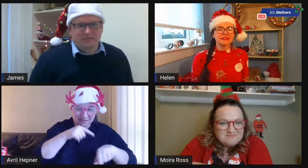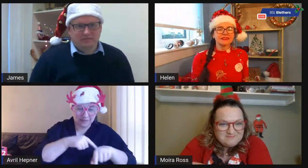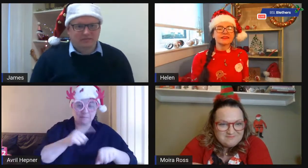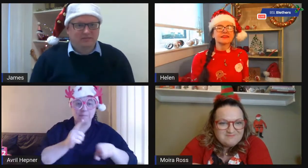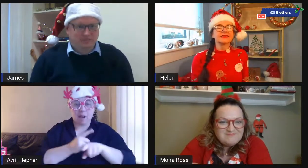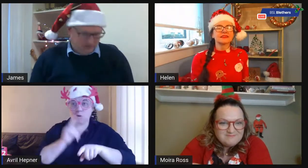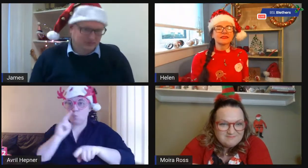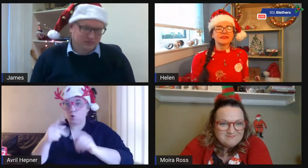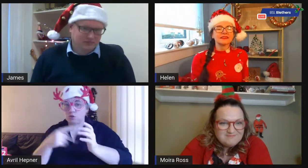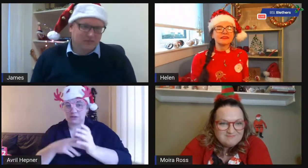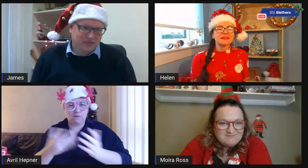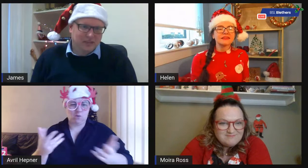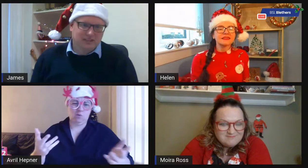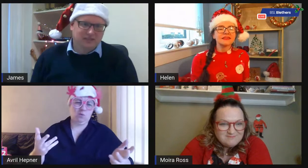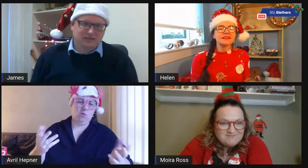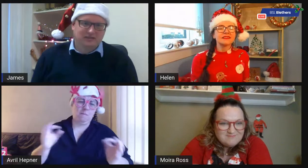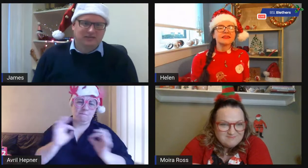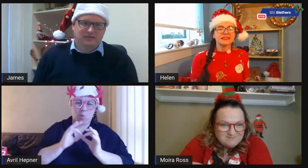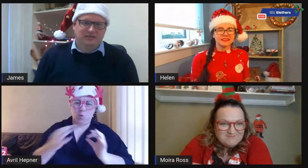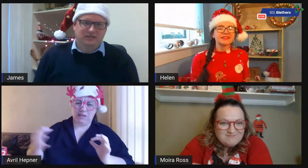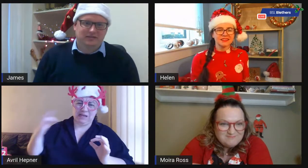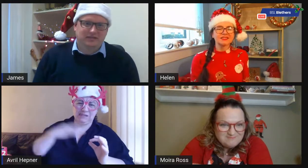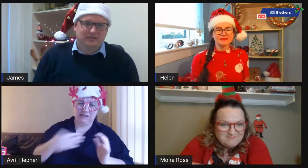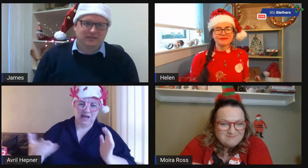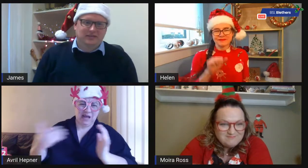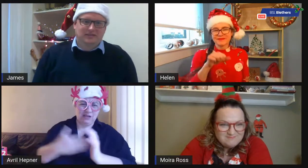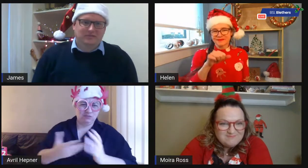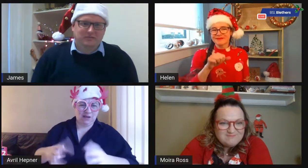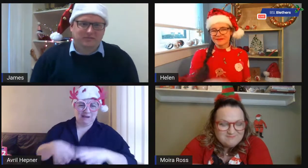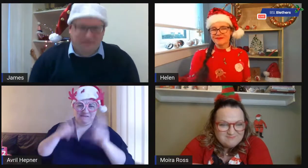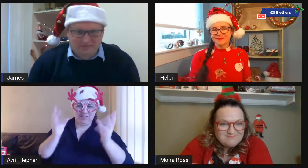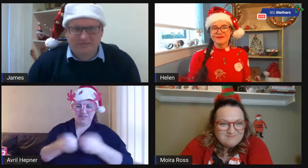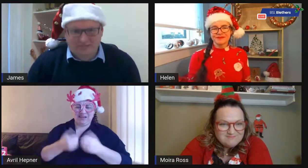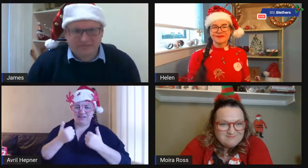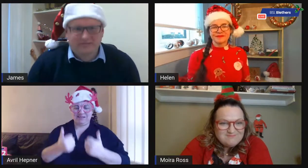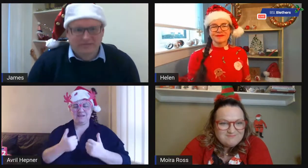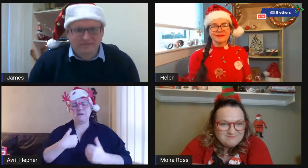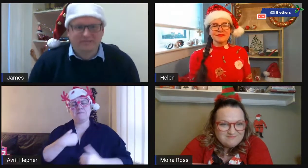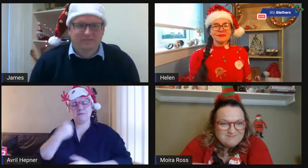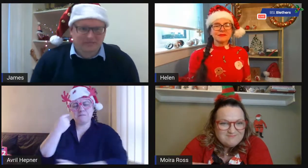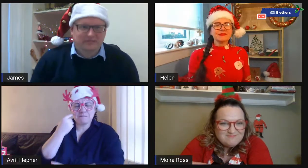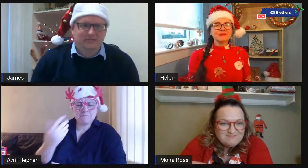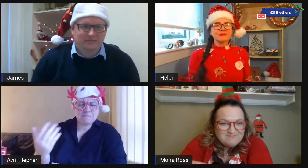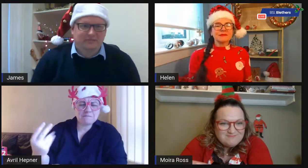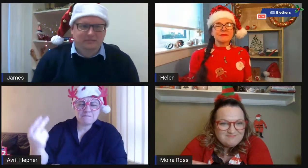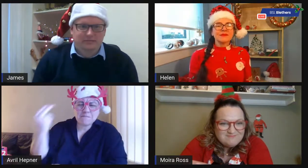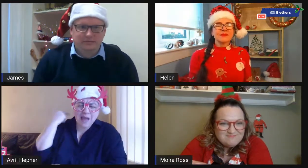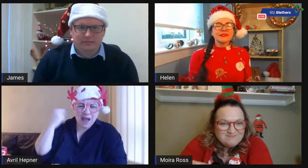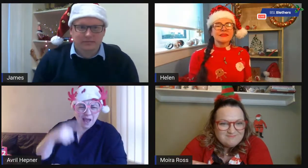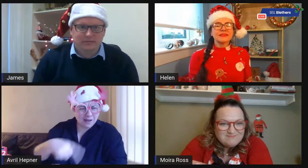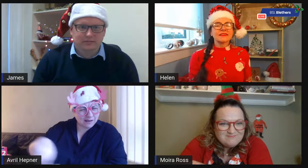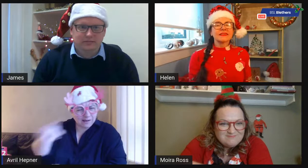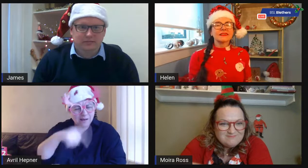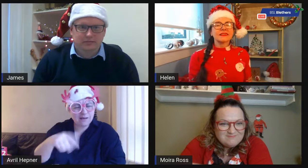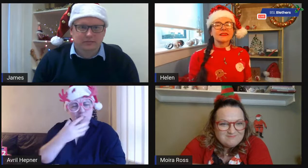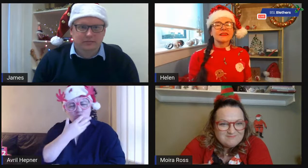still be involved. You're sitting at the table with everyone. You're being communal. You're sitting around and eating together, but you've got some other kind of